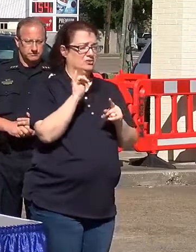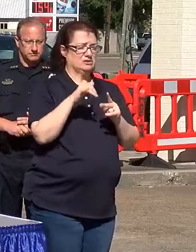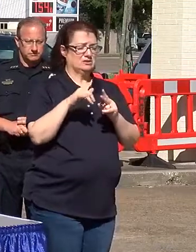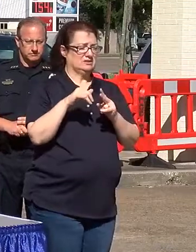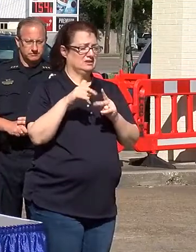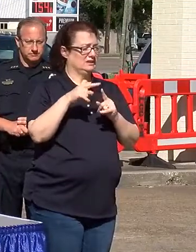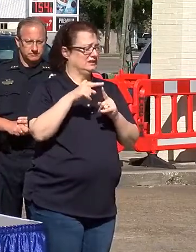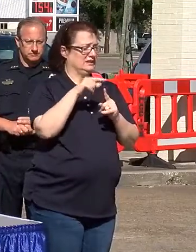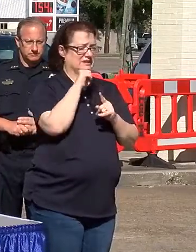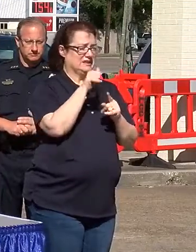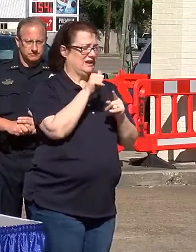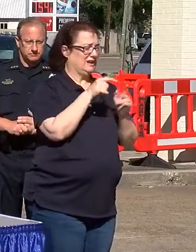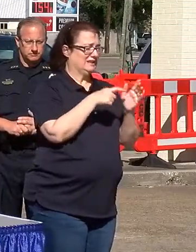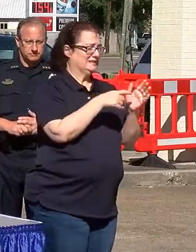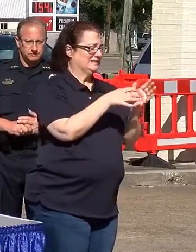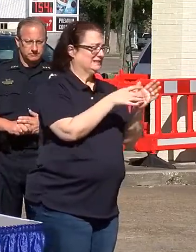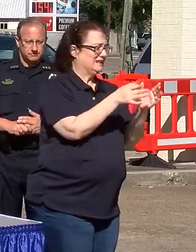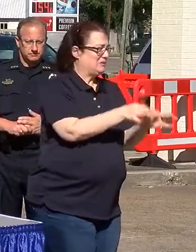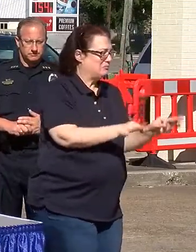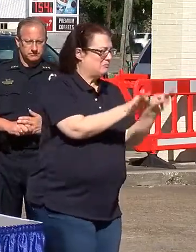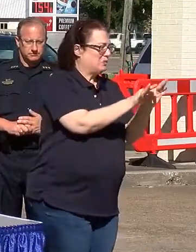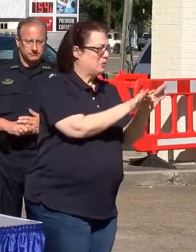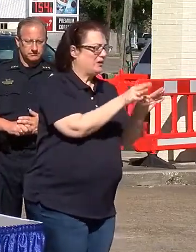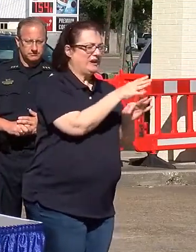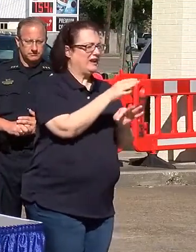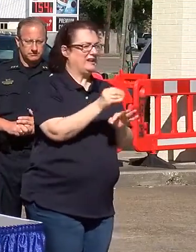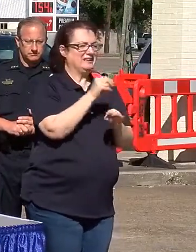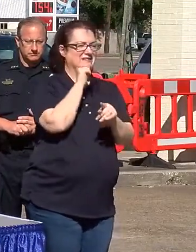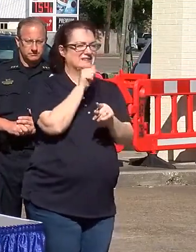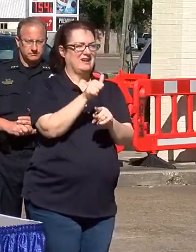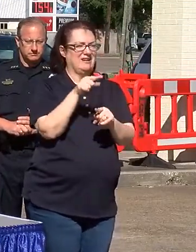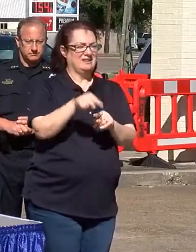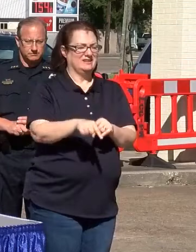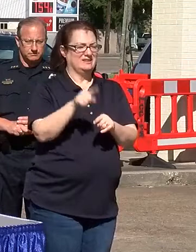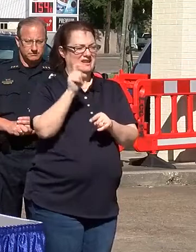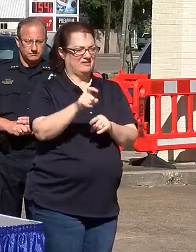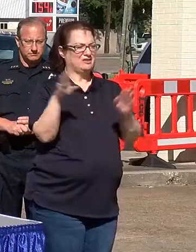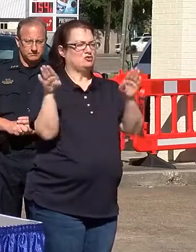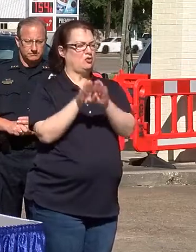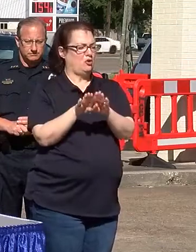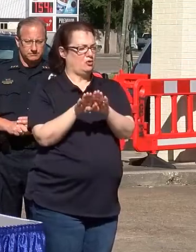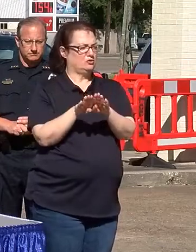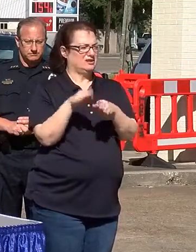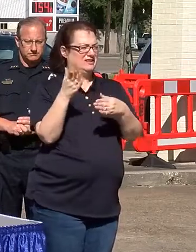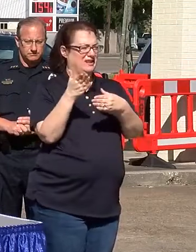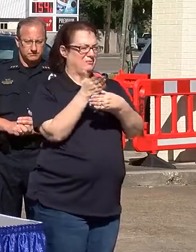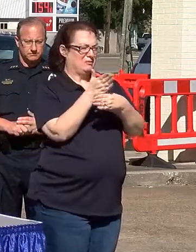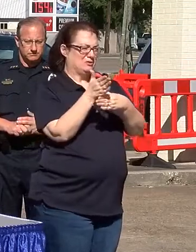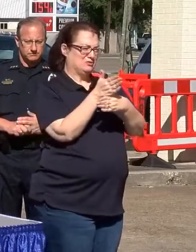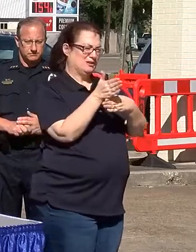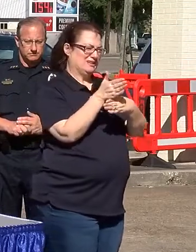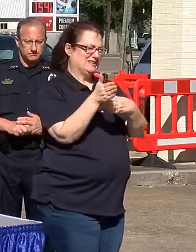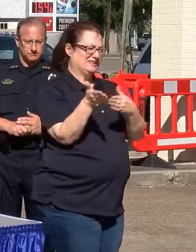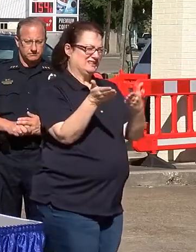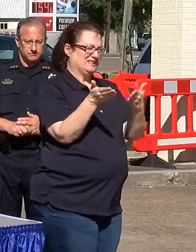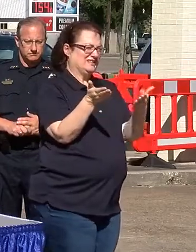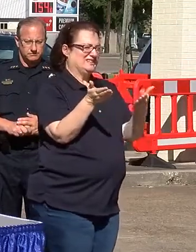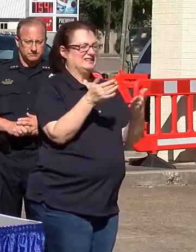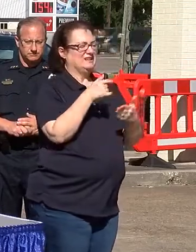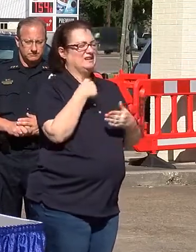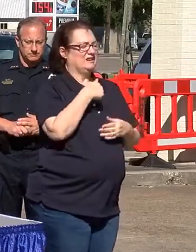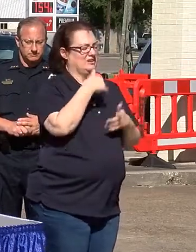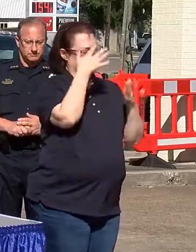are not deemed essential, and they have not specifically been deemed prohibited and closed. I have confirmed with our city parish